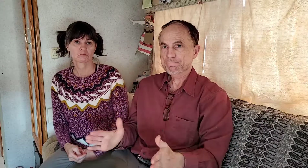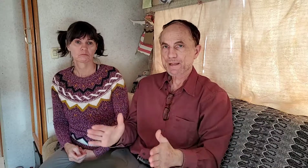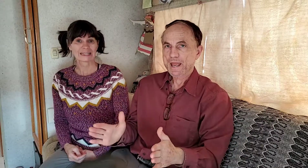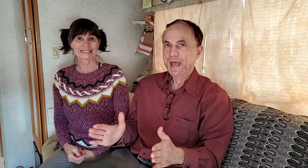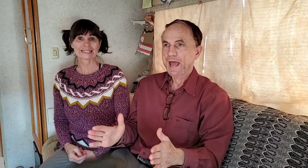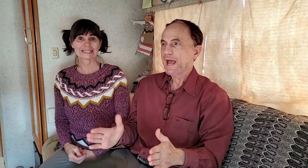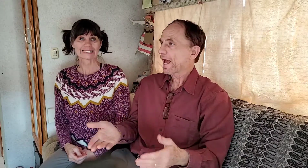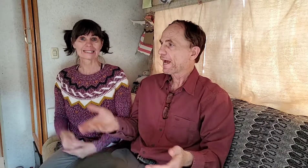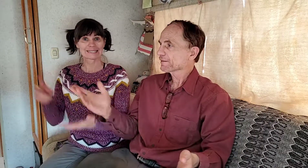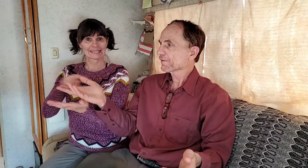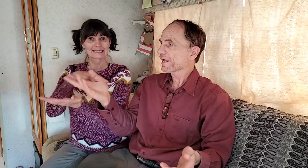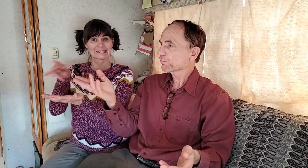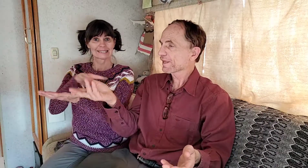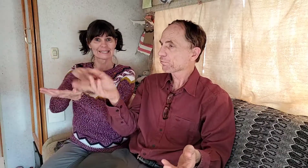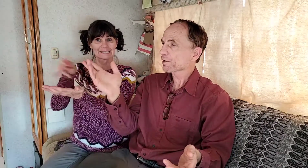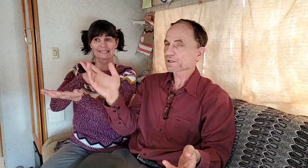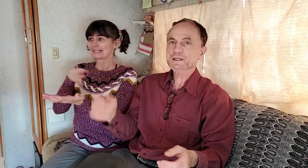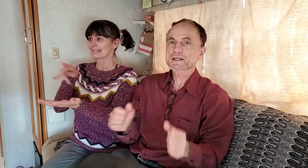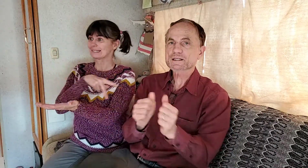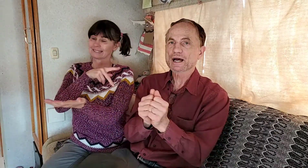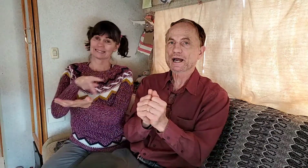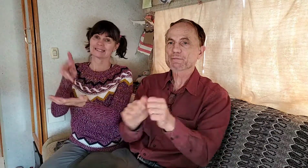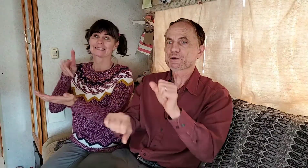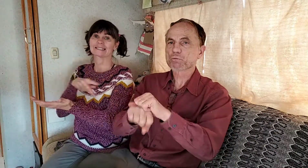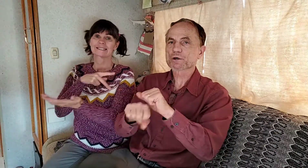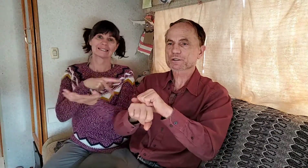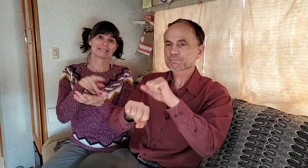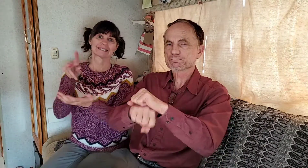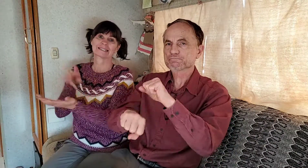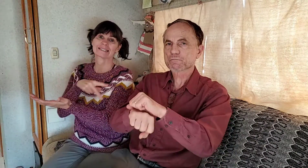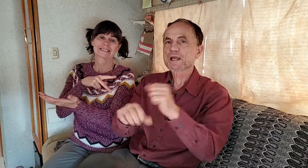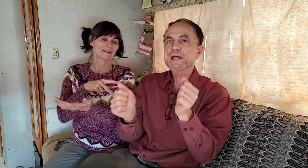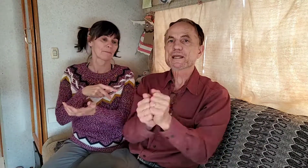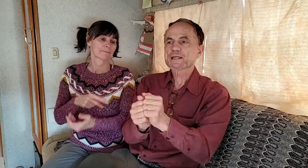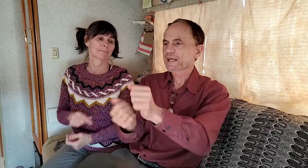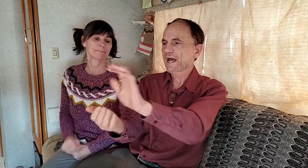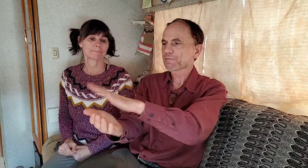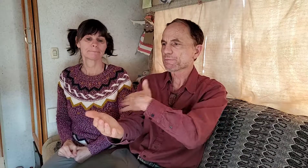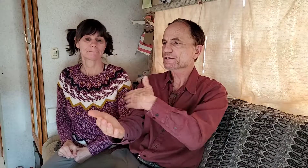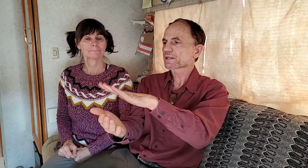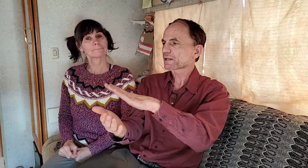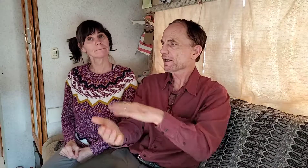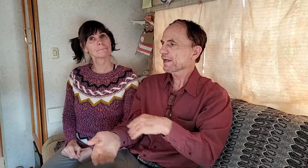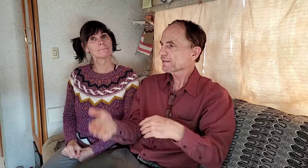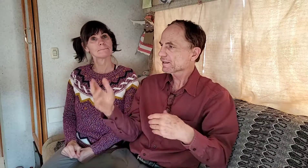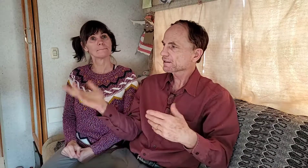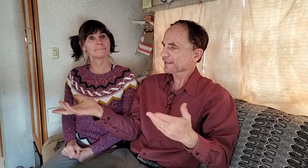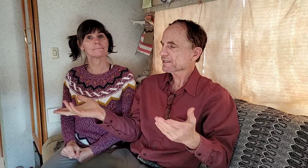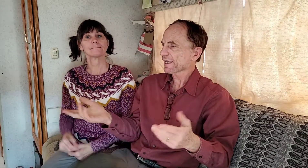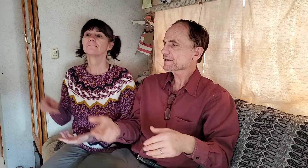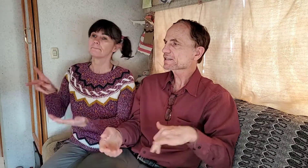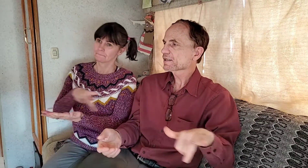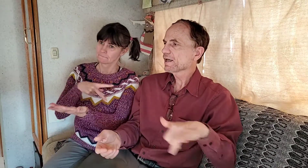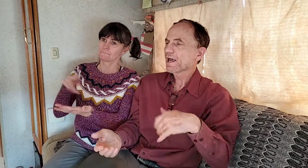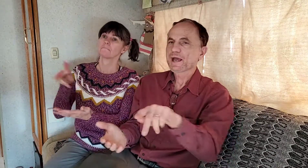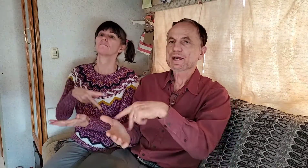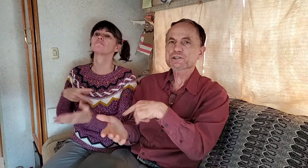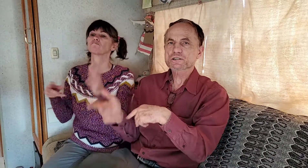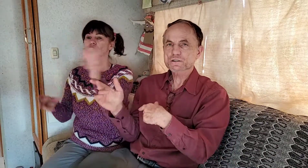And they work in time. They work in time to music. and like a dance, and she is a good